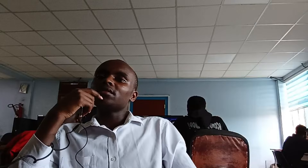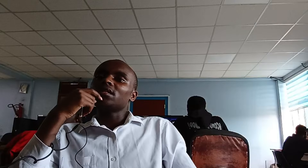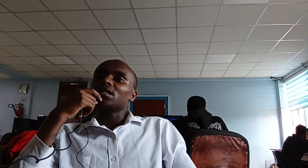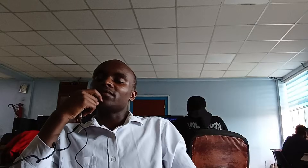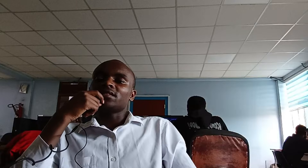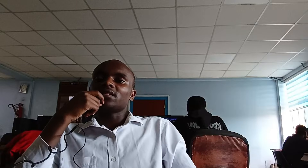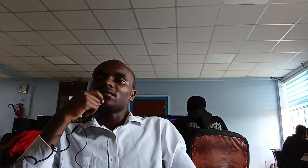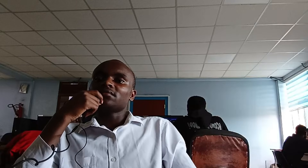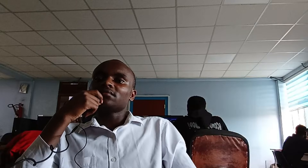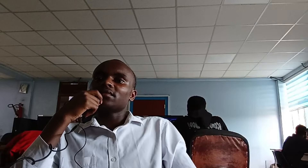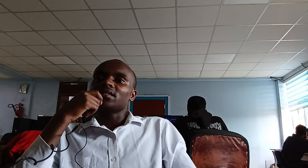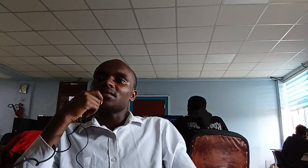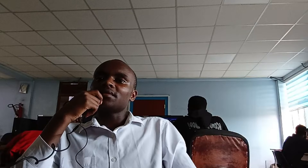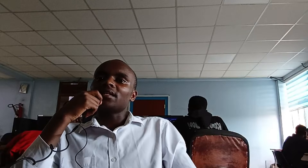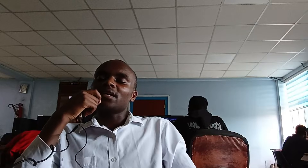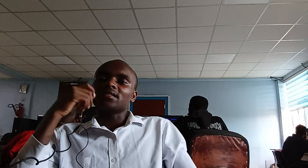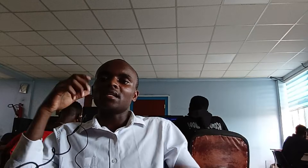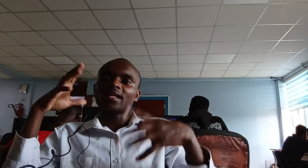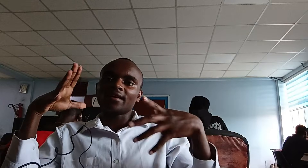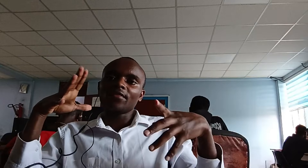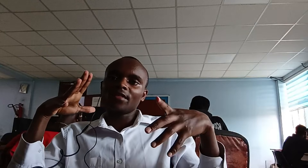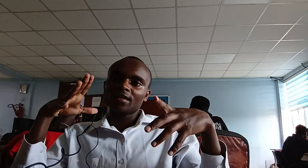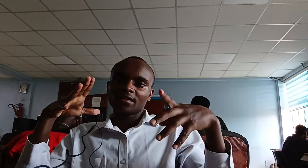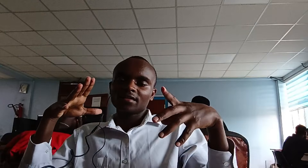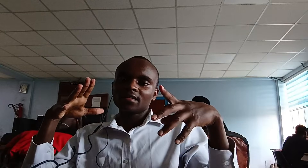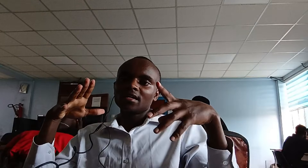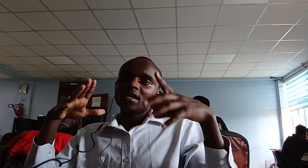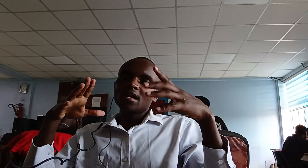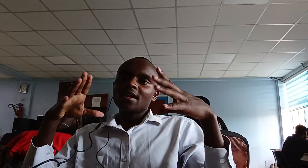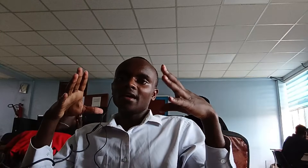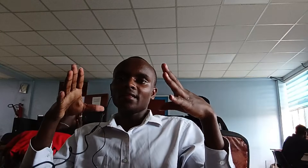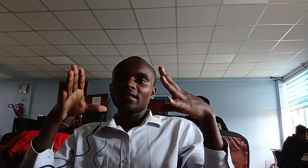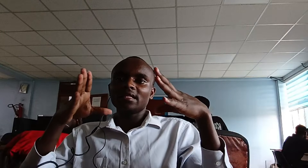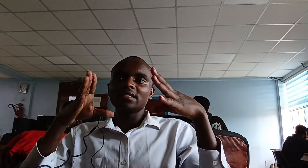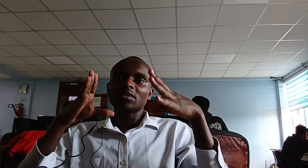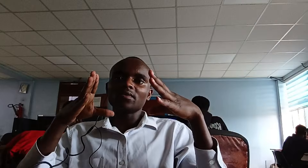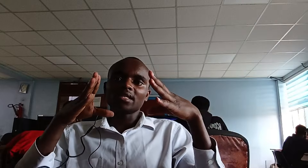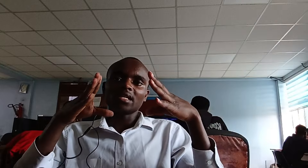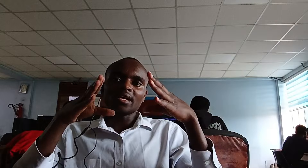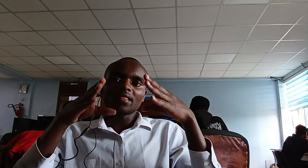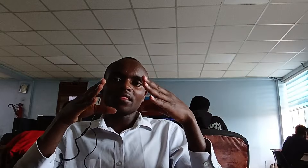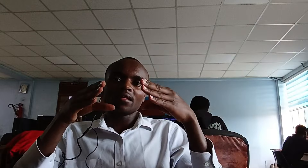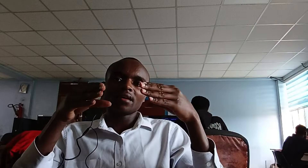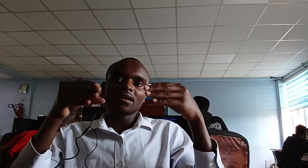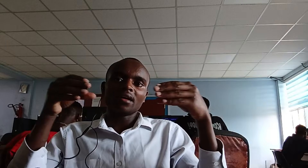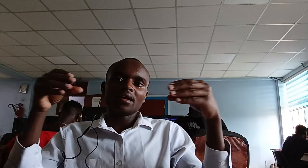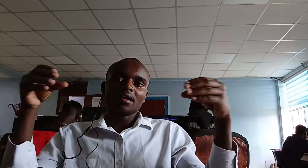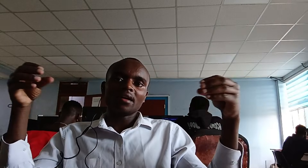have the same sign as length. Length, this is how we sign length.